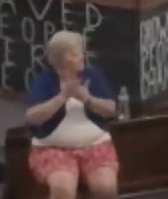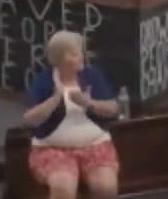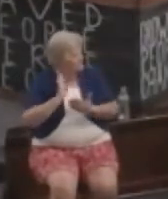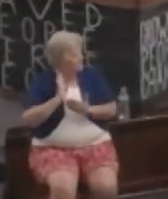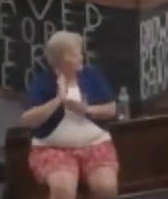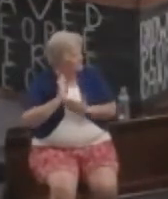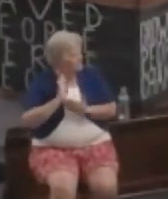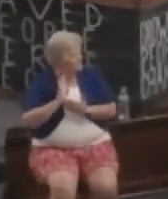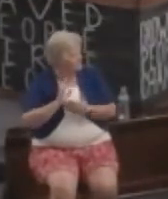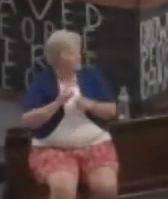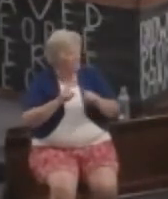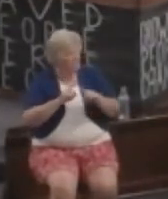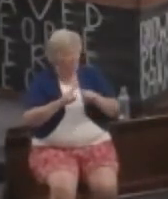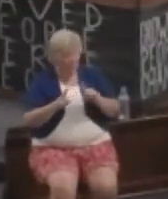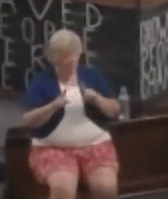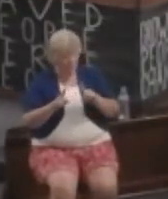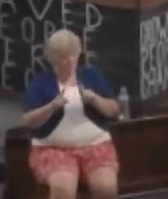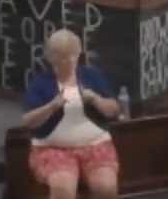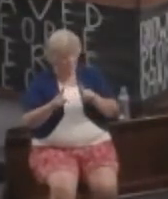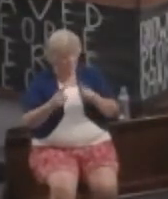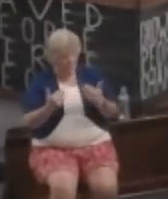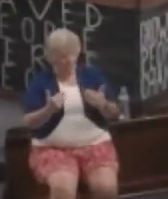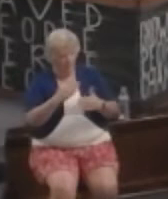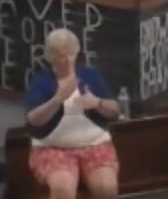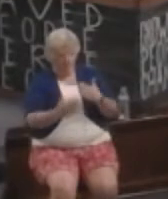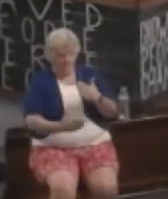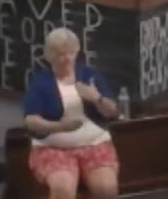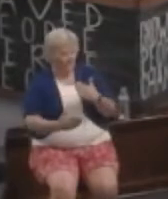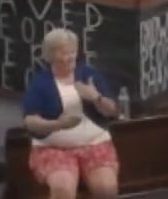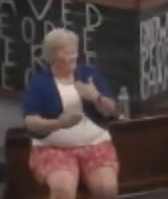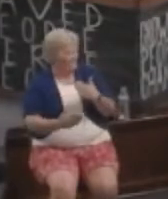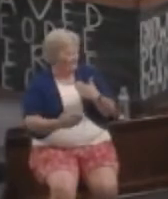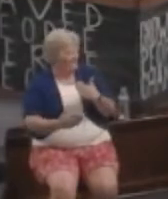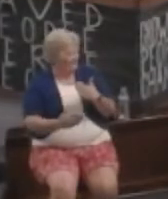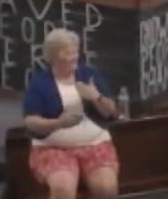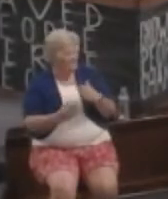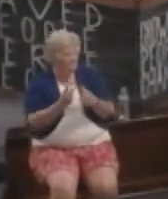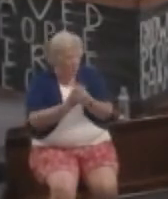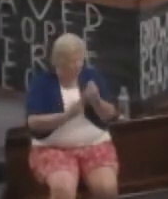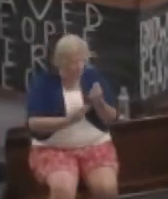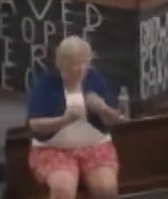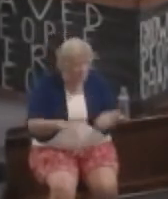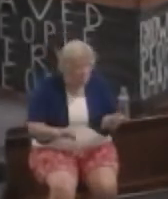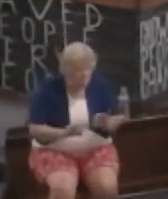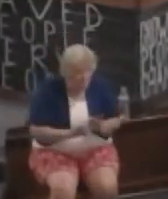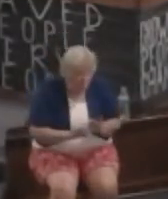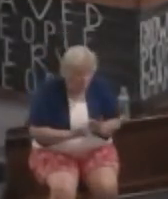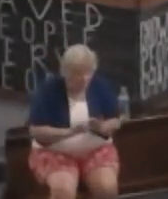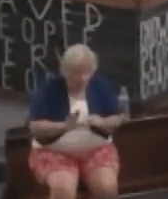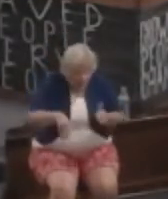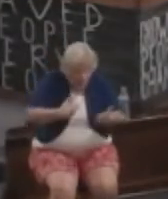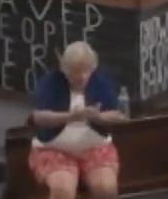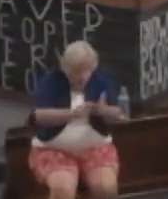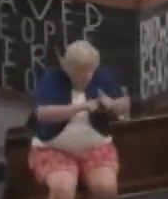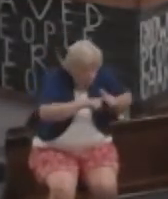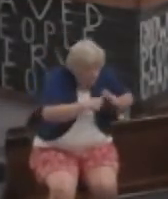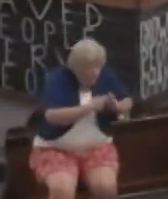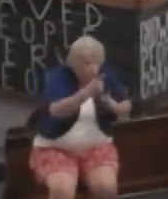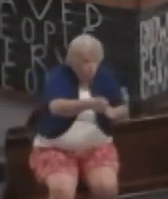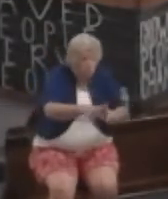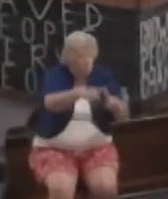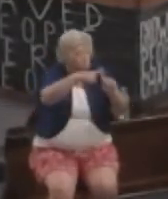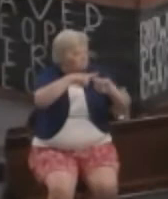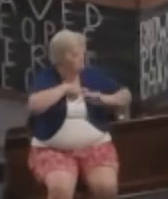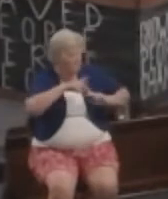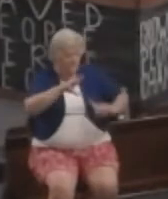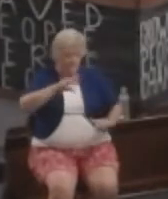and end. Which is why I went backwards. That is where it all starts. You accepted